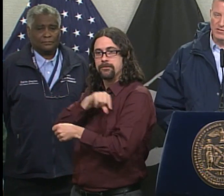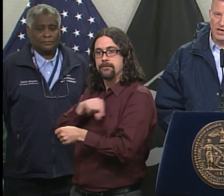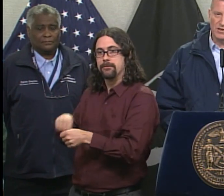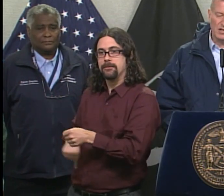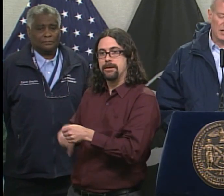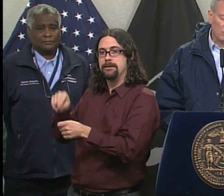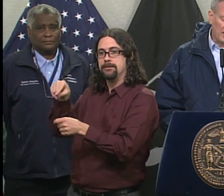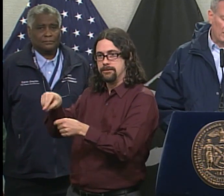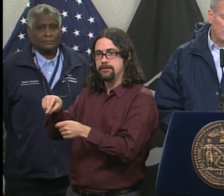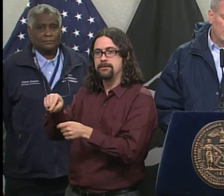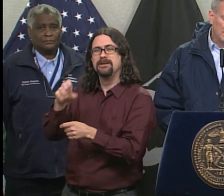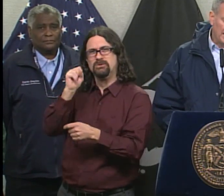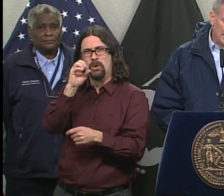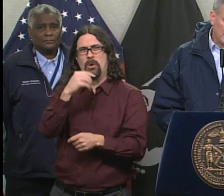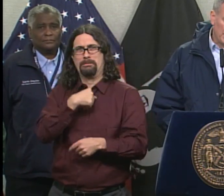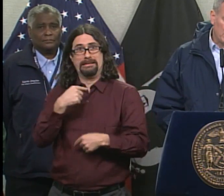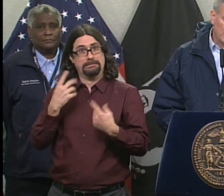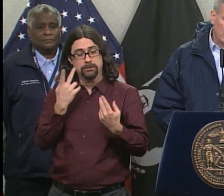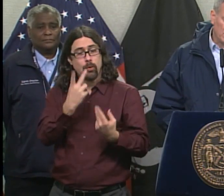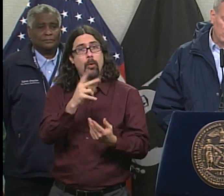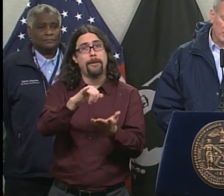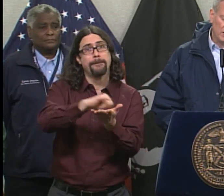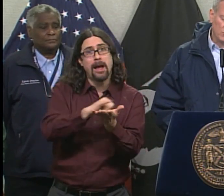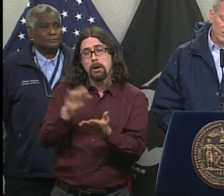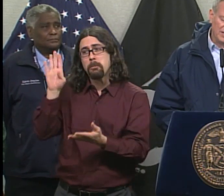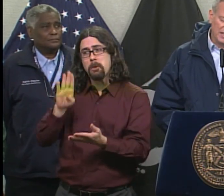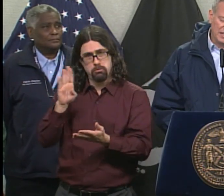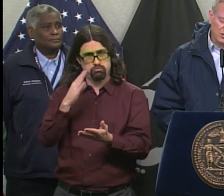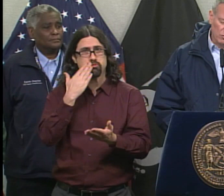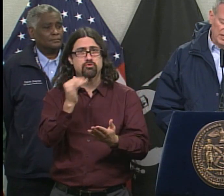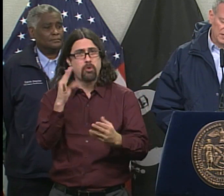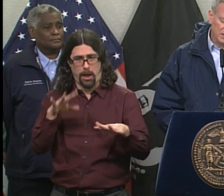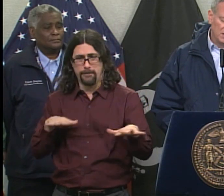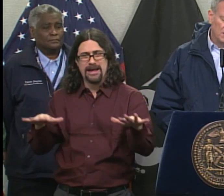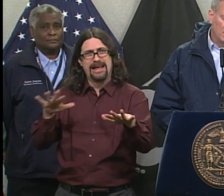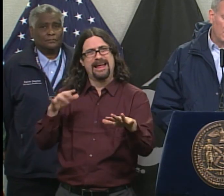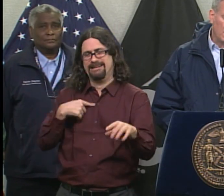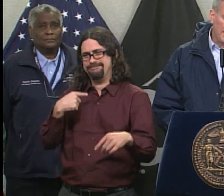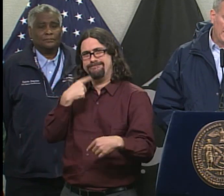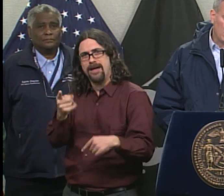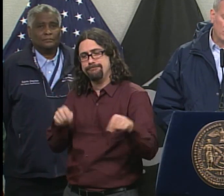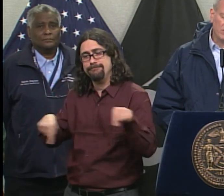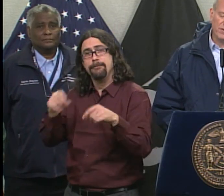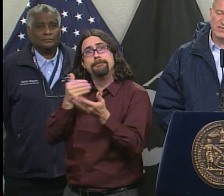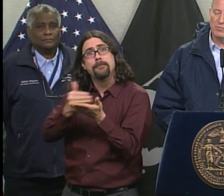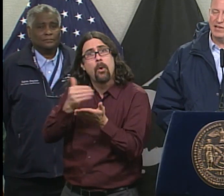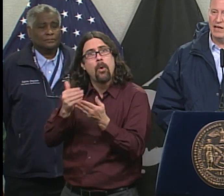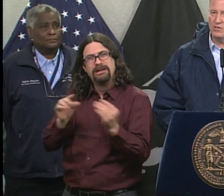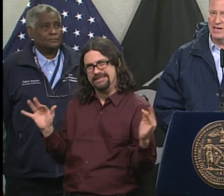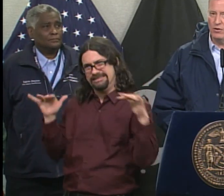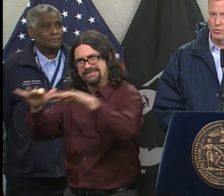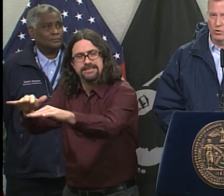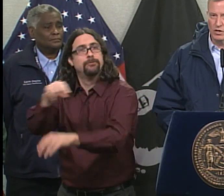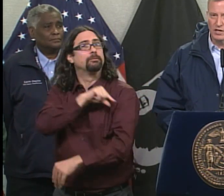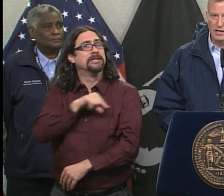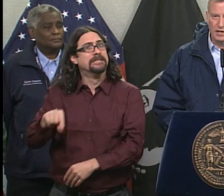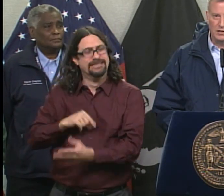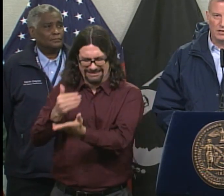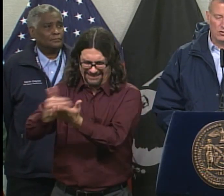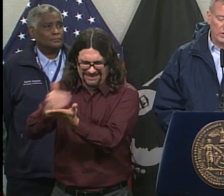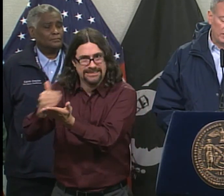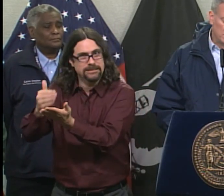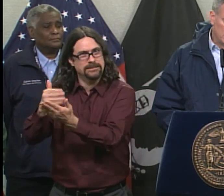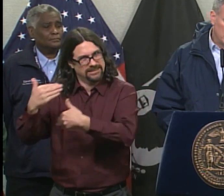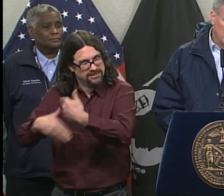and have covered a lot of ground, getting them out into areas of Queens where the need is greatest. 850 plows now at work